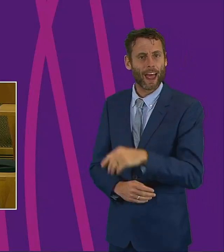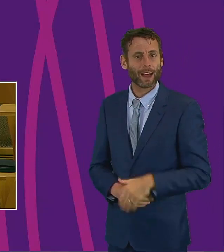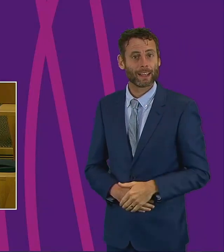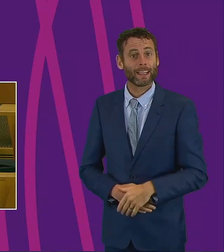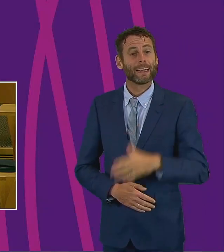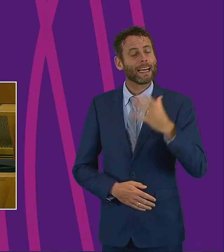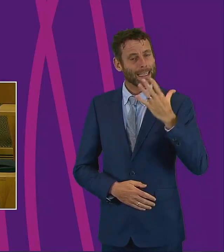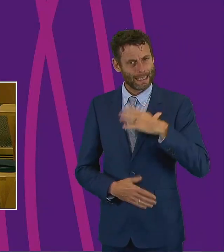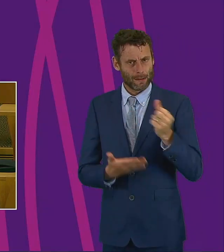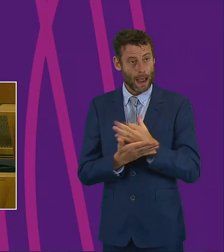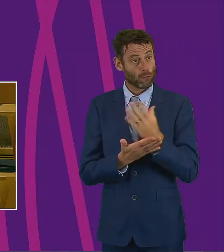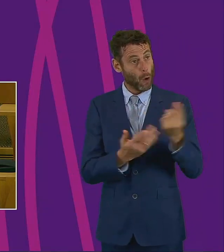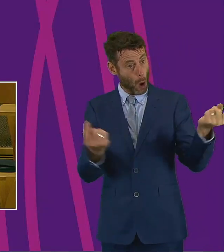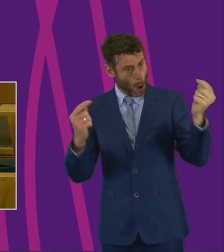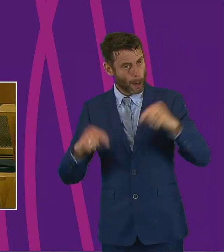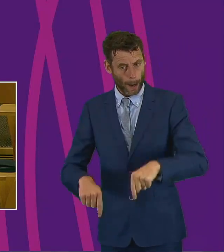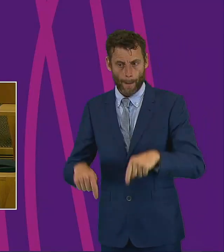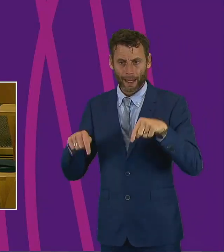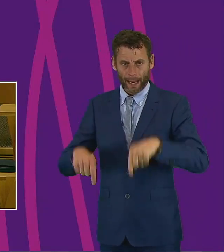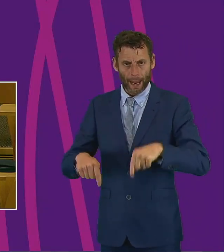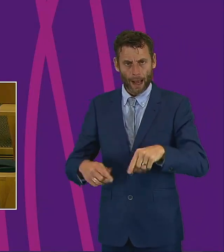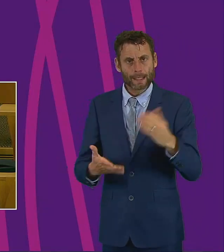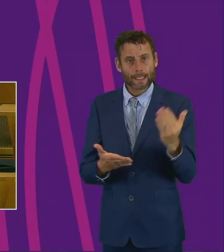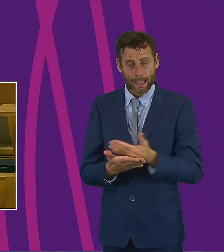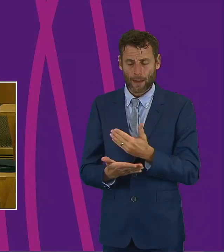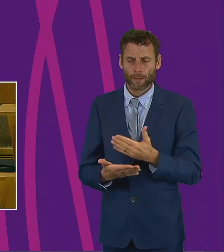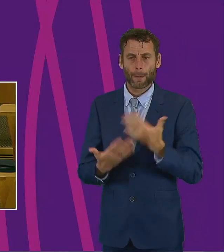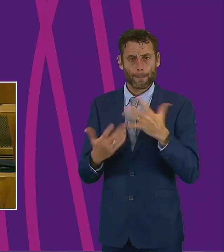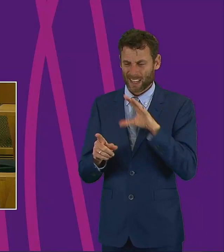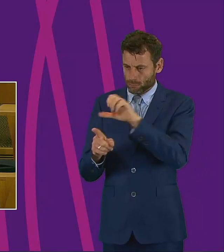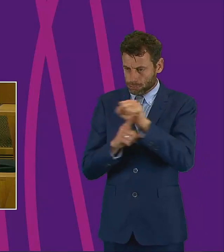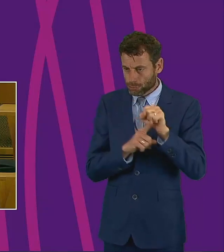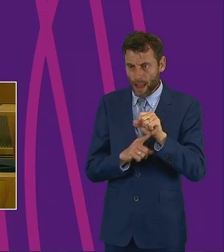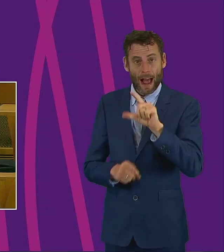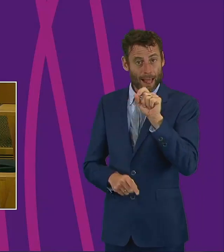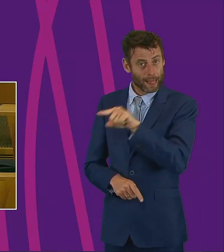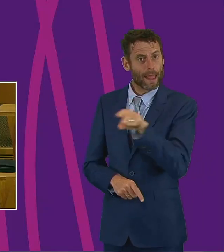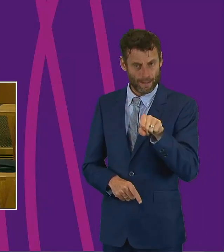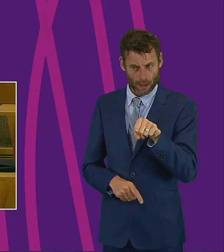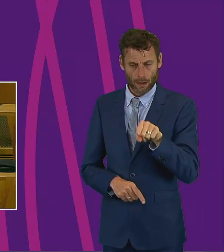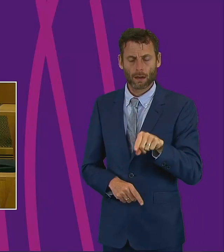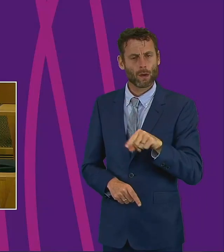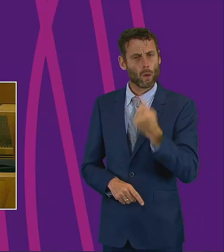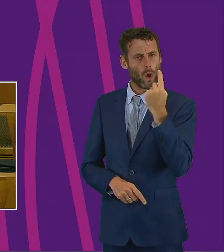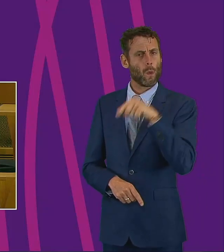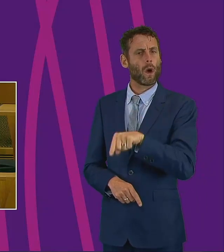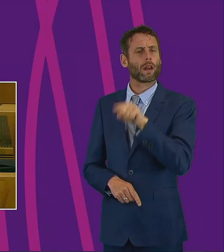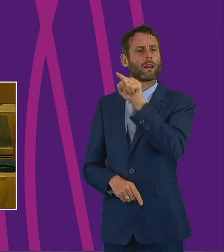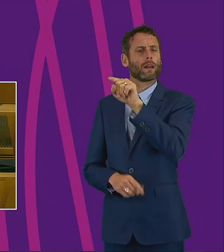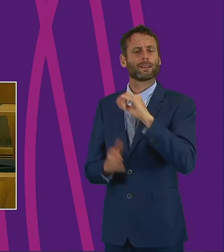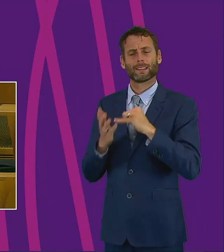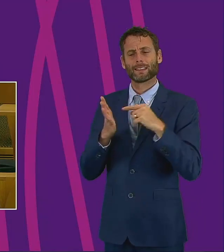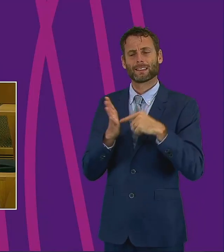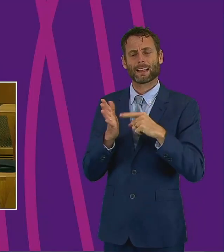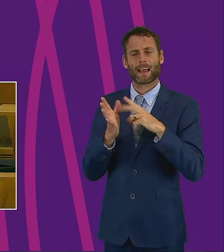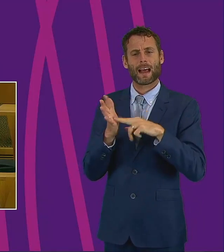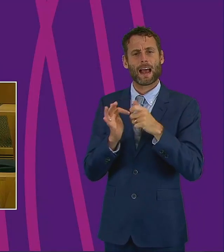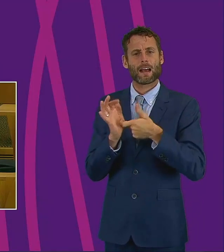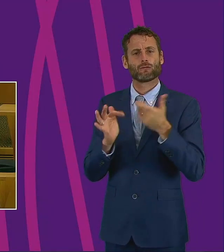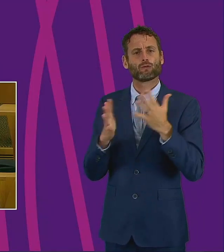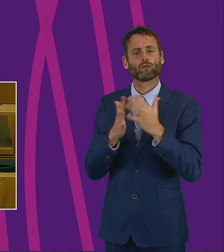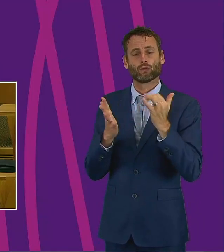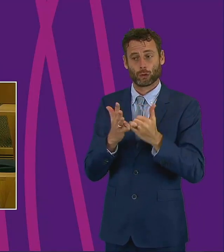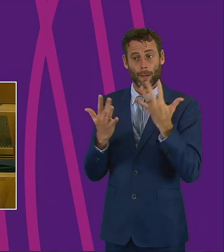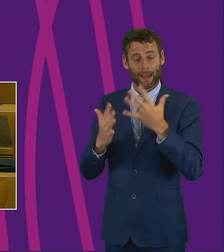virus test centres, including one in St Andrews, which will be welcomed by locals, visitors and students. What we didn't hear was a